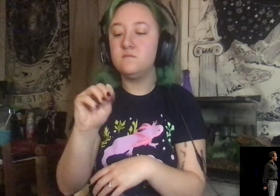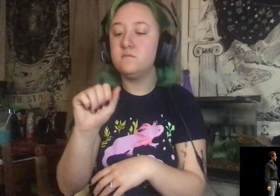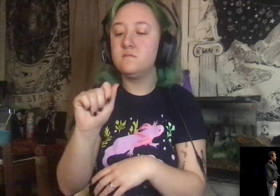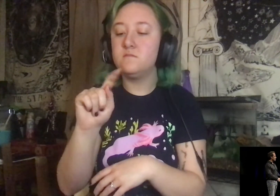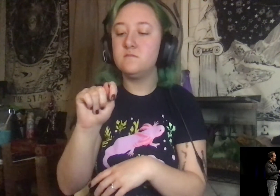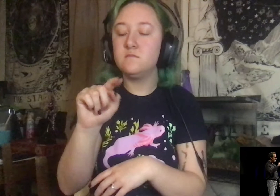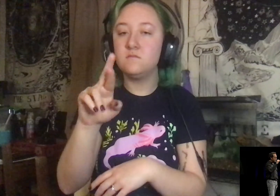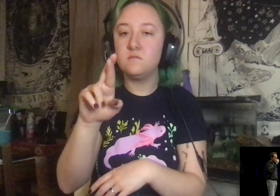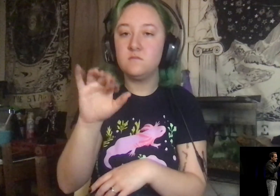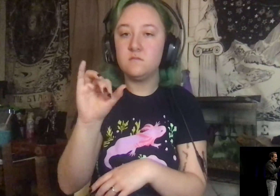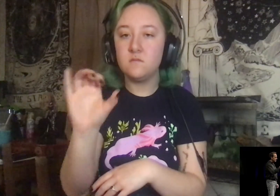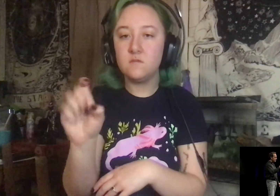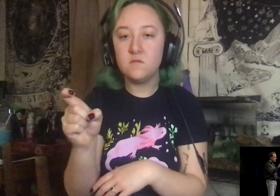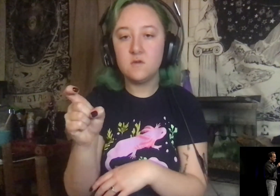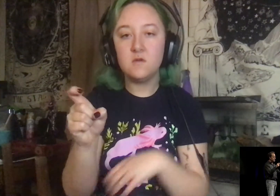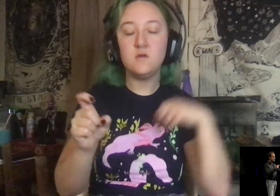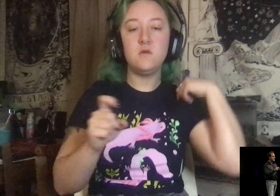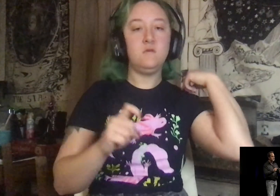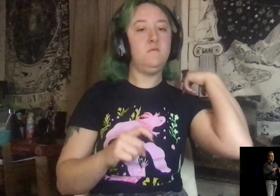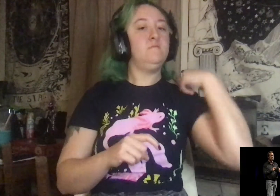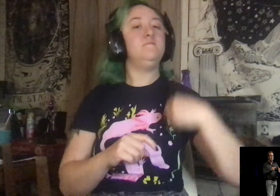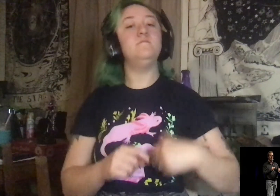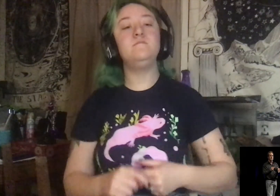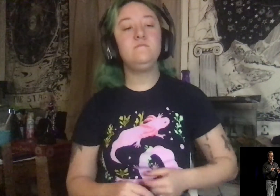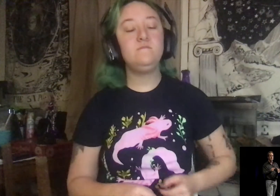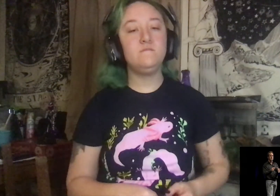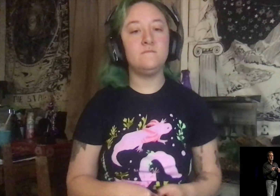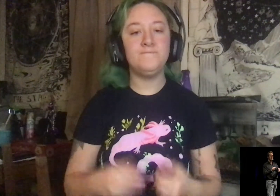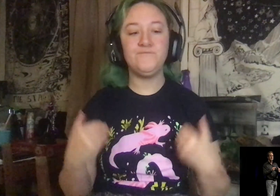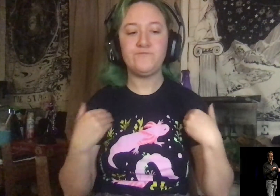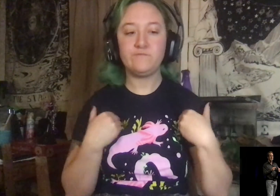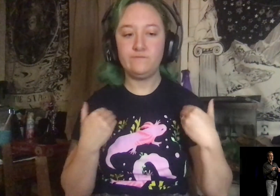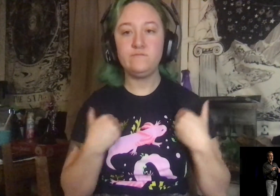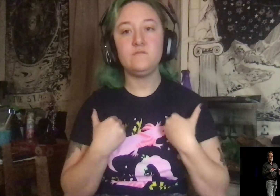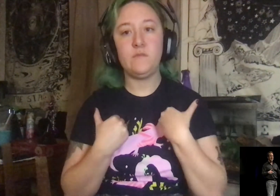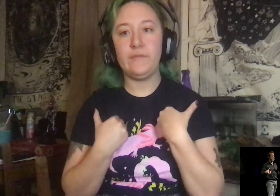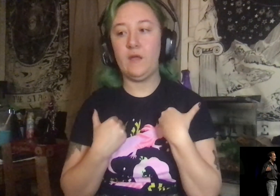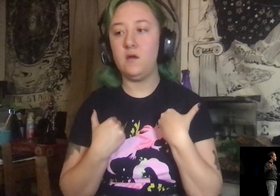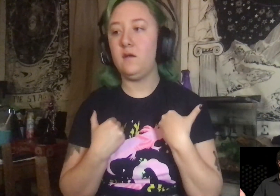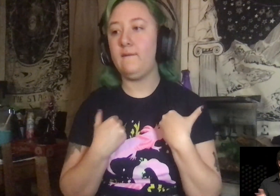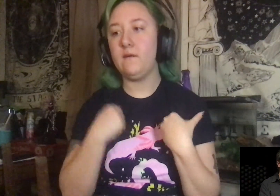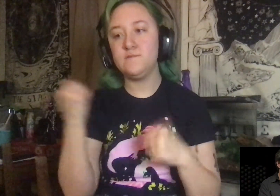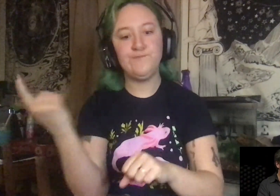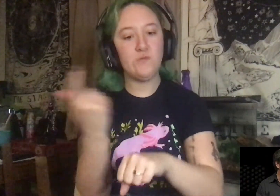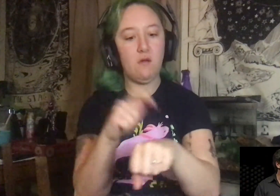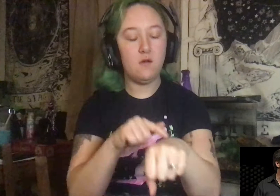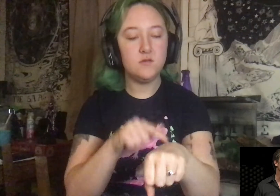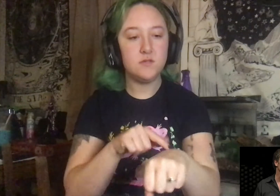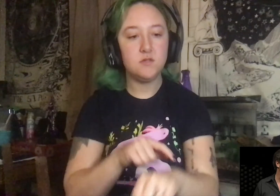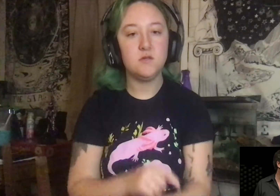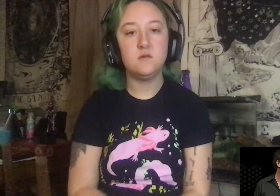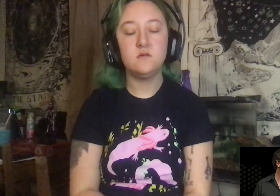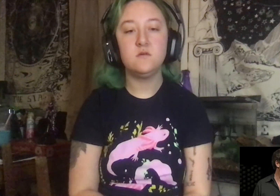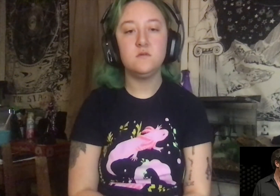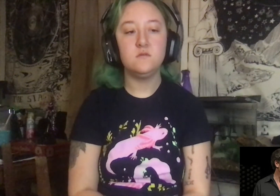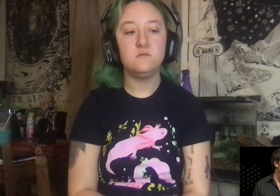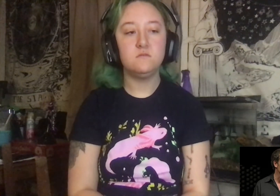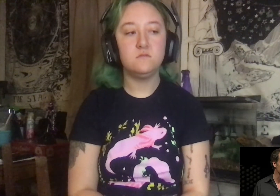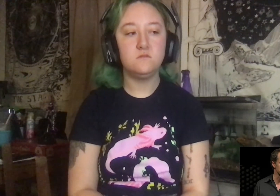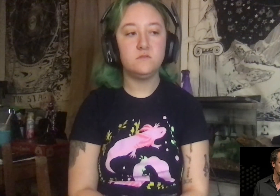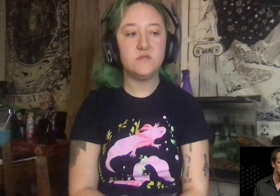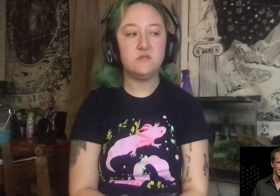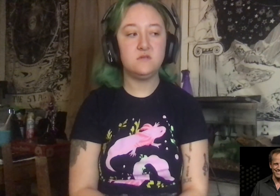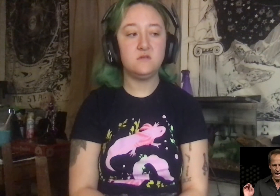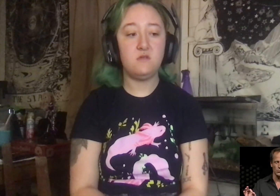weird. These discoveries that lead to sudden realizations, and I've been having them over 200 dirty jobs. I have them